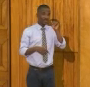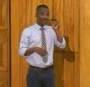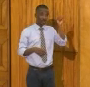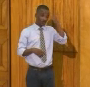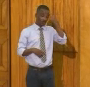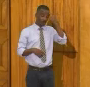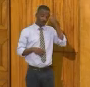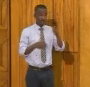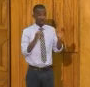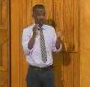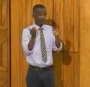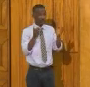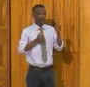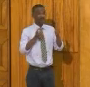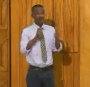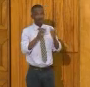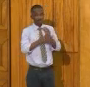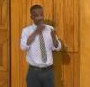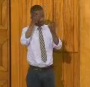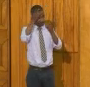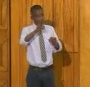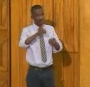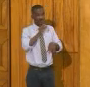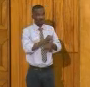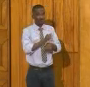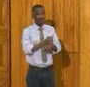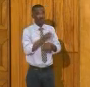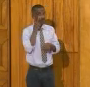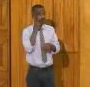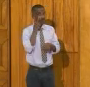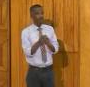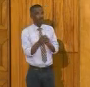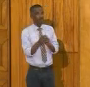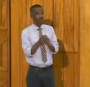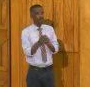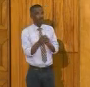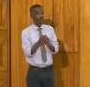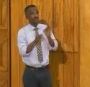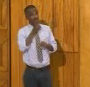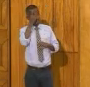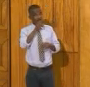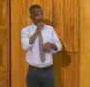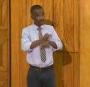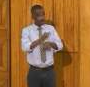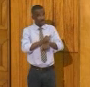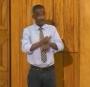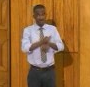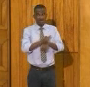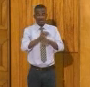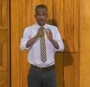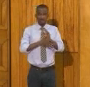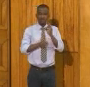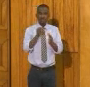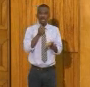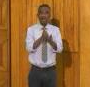one of the reasons why we decided to do this work. And because we know that if we understand these differences, it will help us